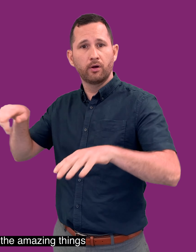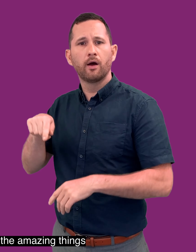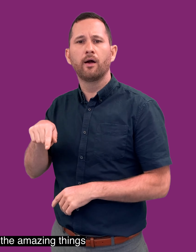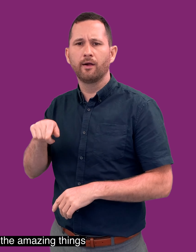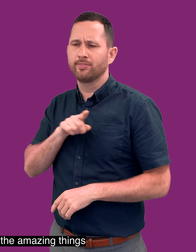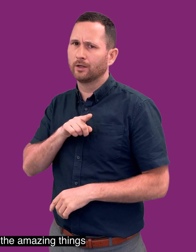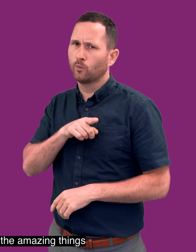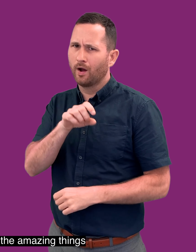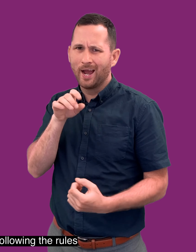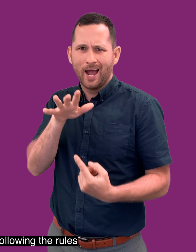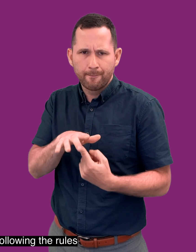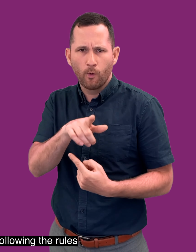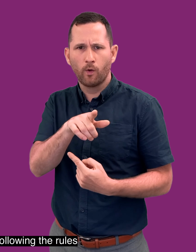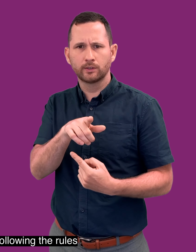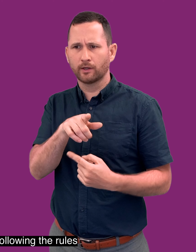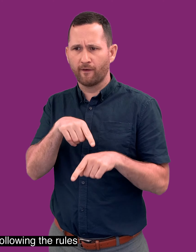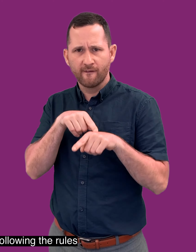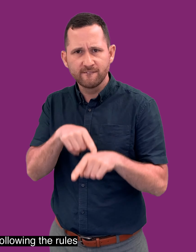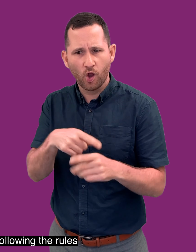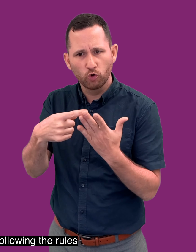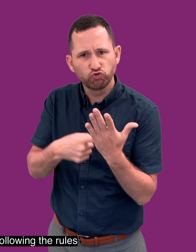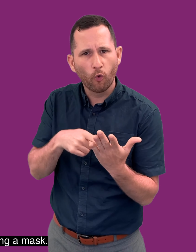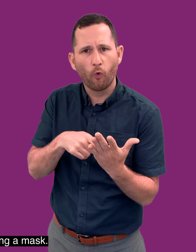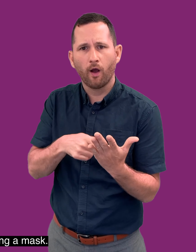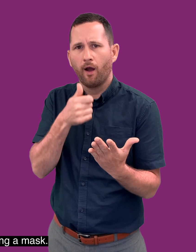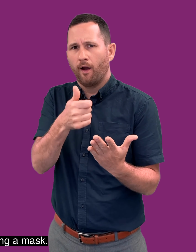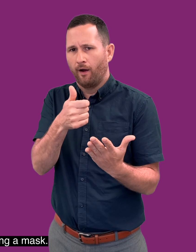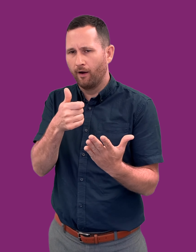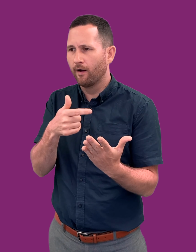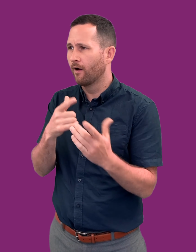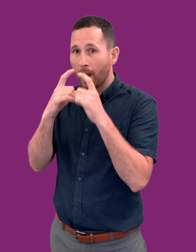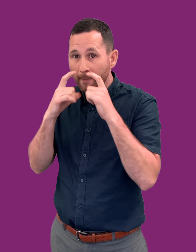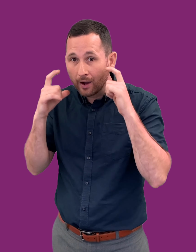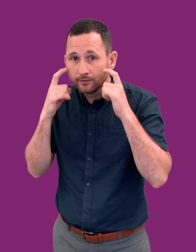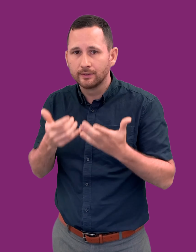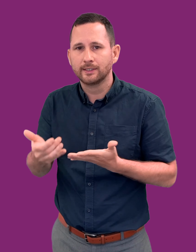amazing things you're doing by following the rules and wearing a mask.